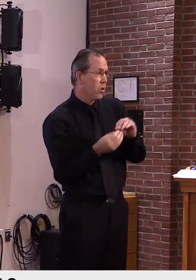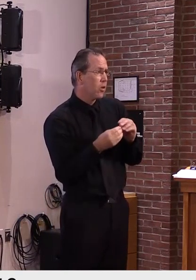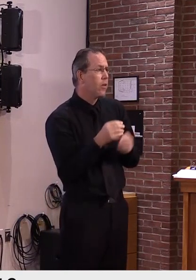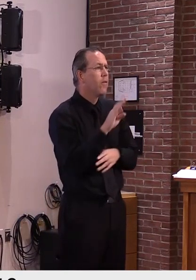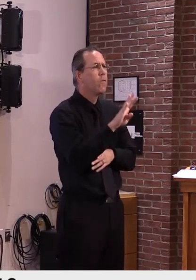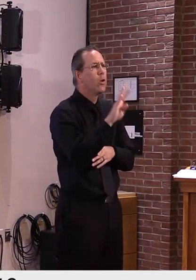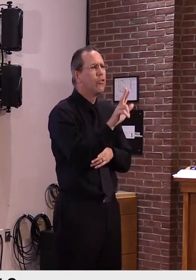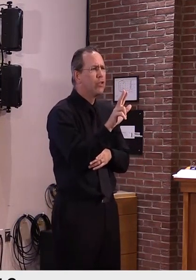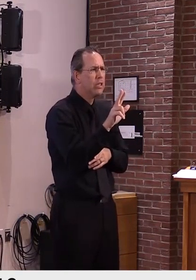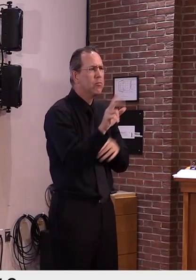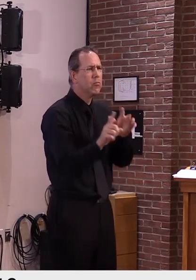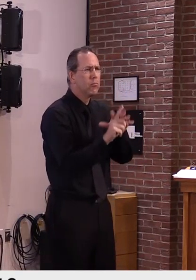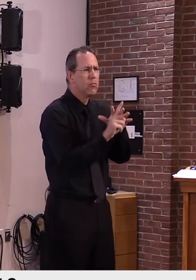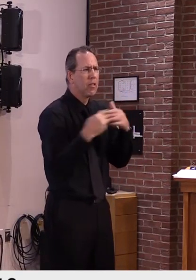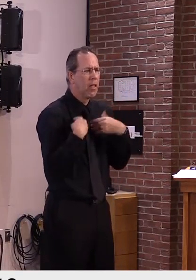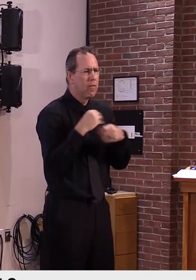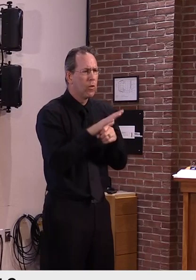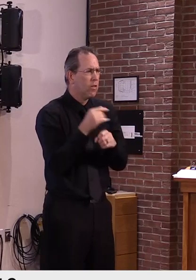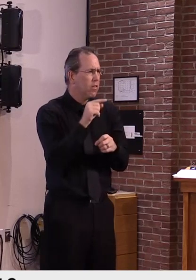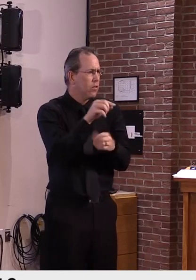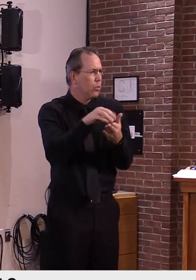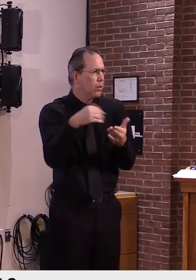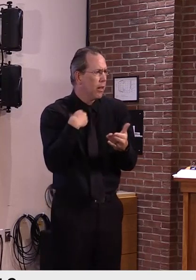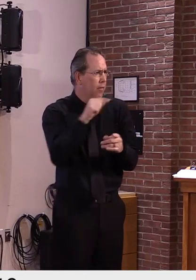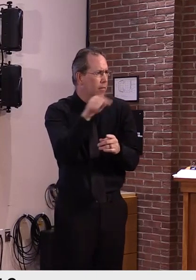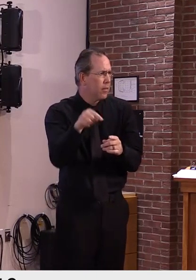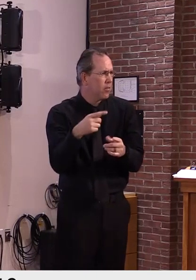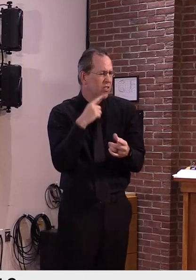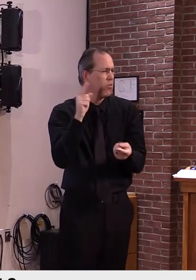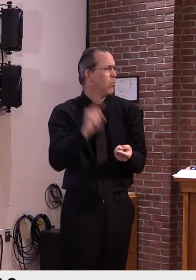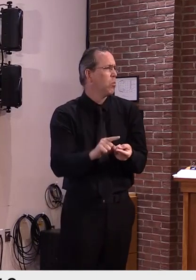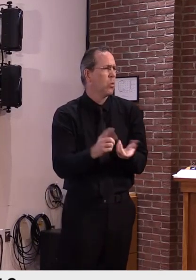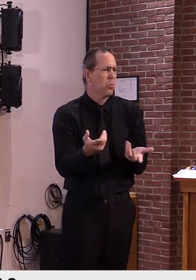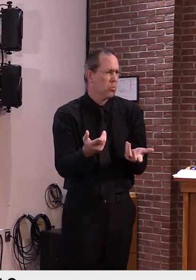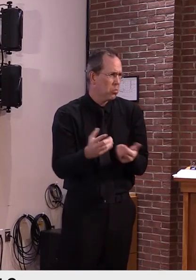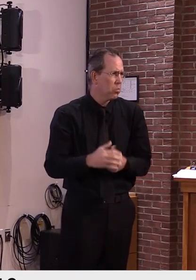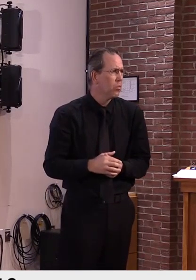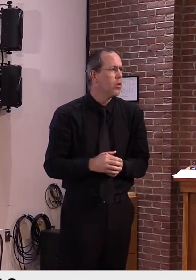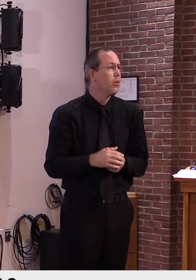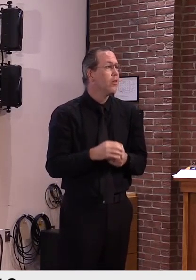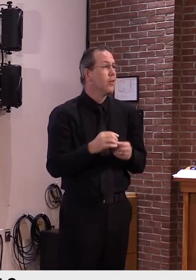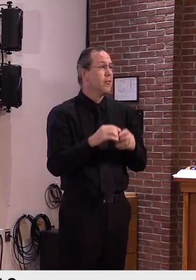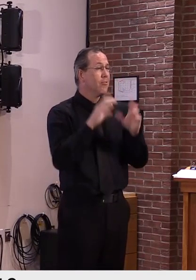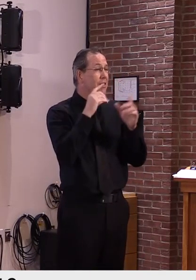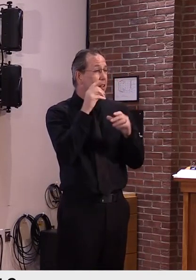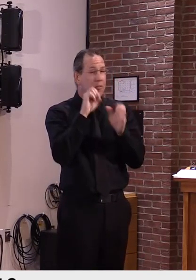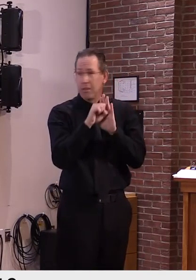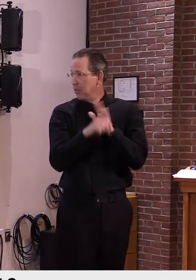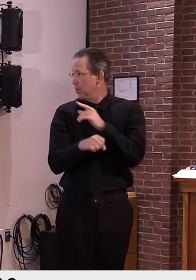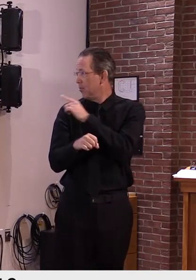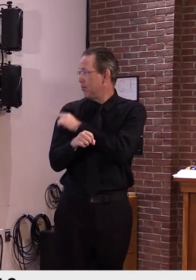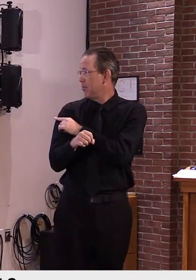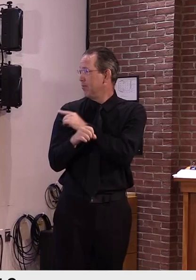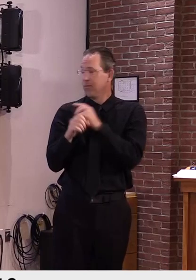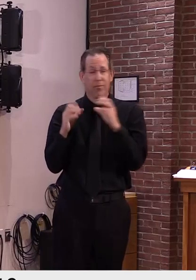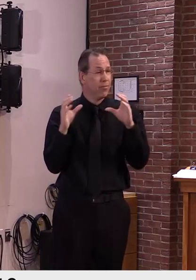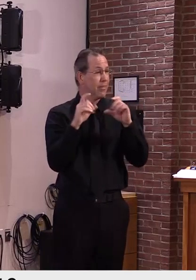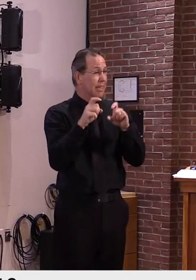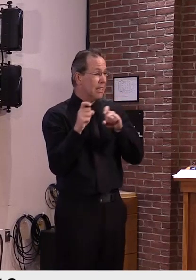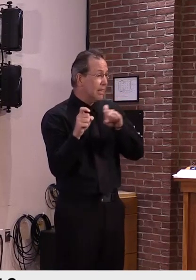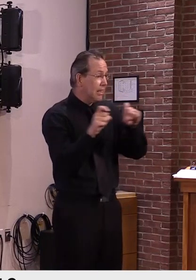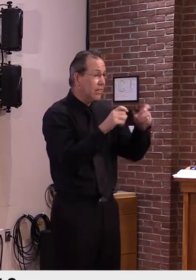for higher education, still a very low positivity rate, successful reopening in that regard. Looking at